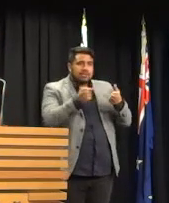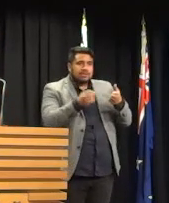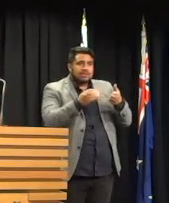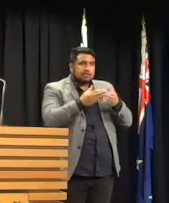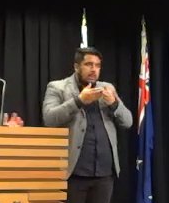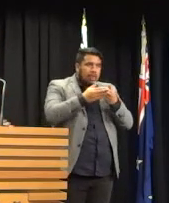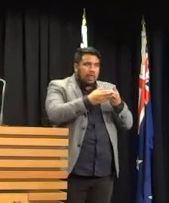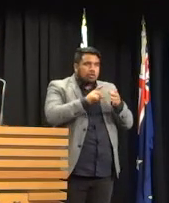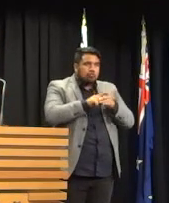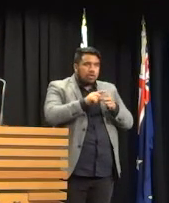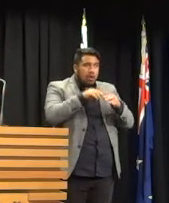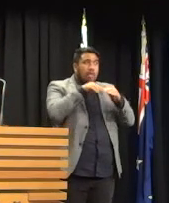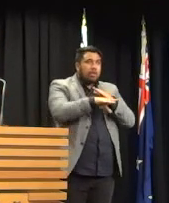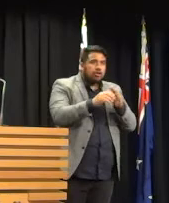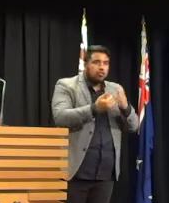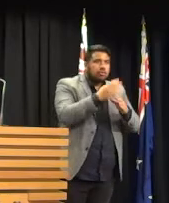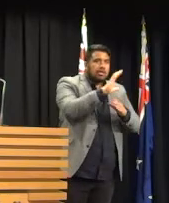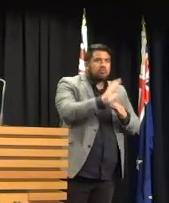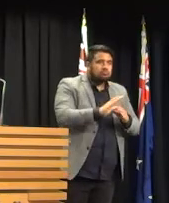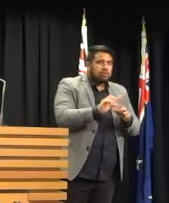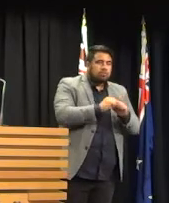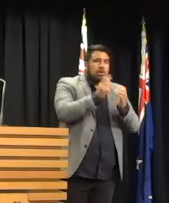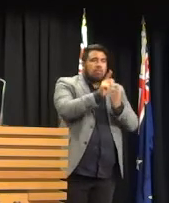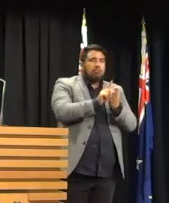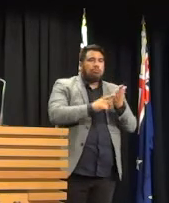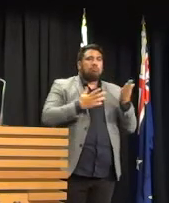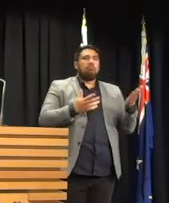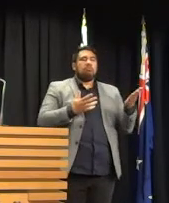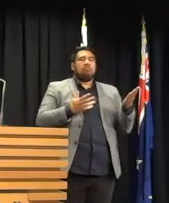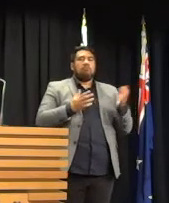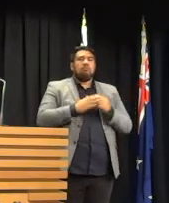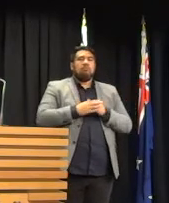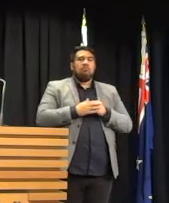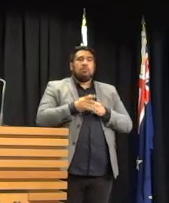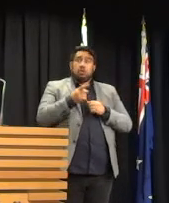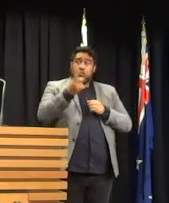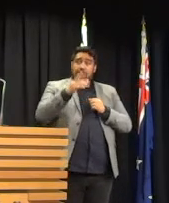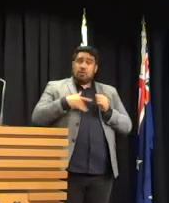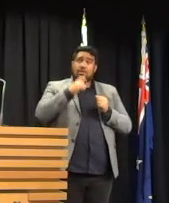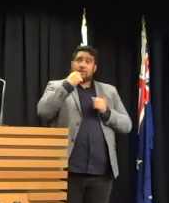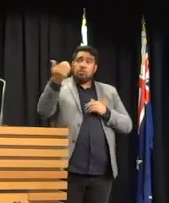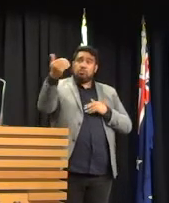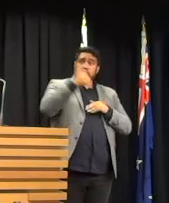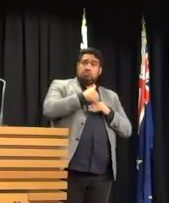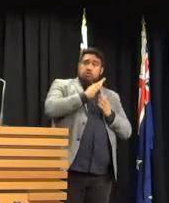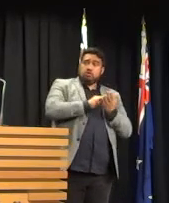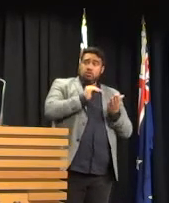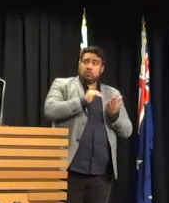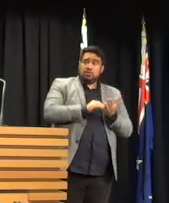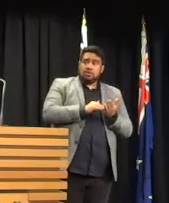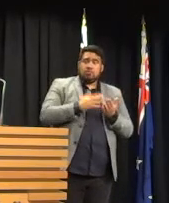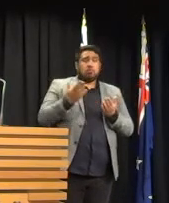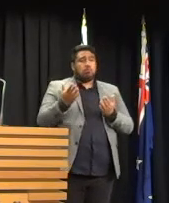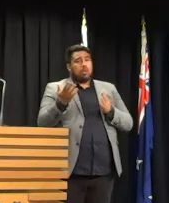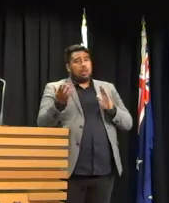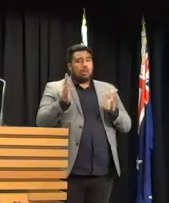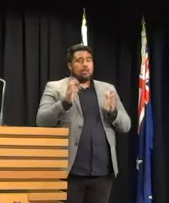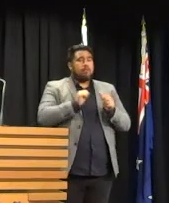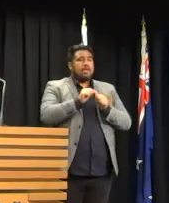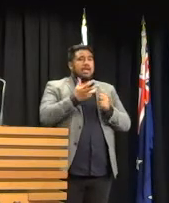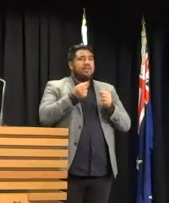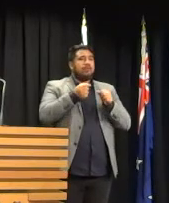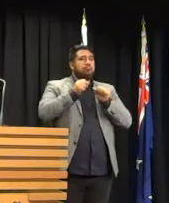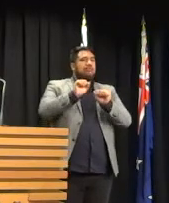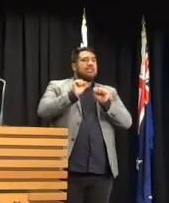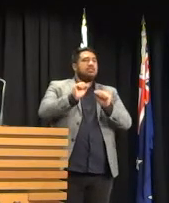Zealand? Oh, look, regardless of whether it had that capacity or not, the point is that taking a preventative approach to stop